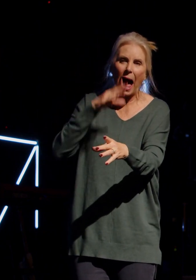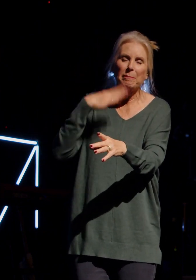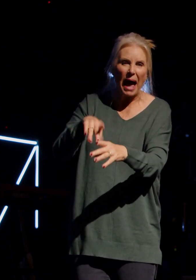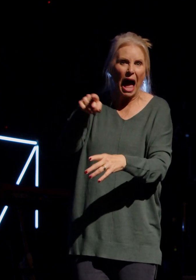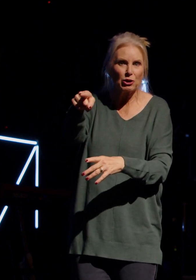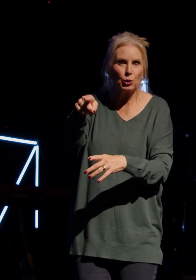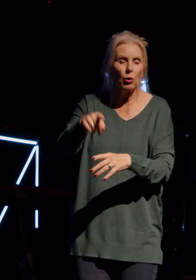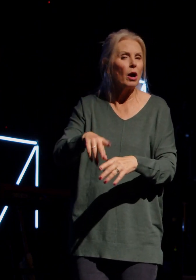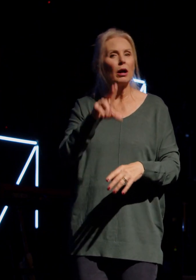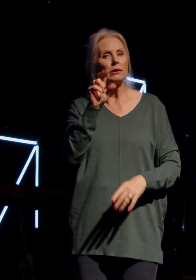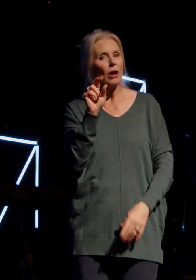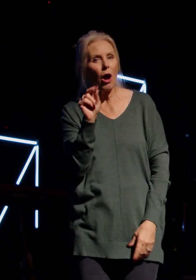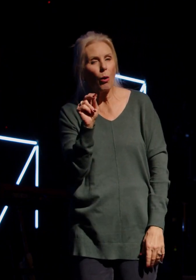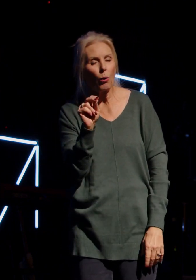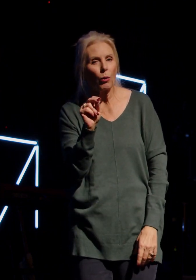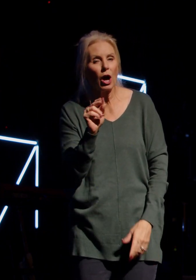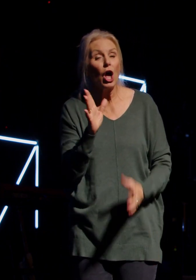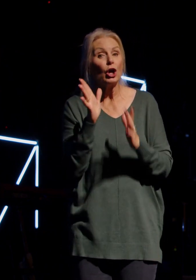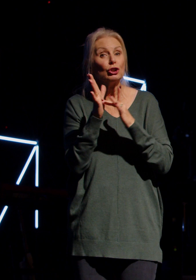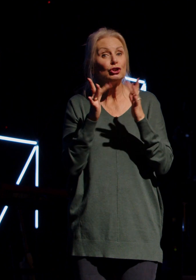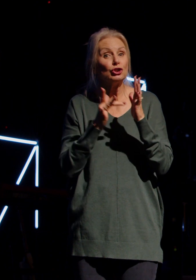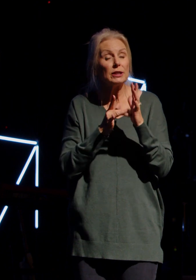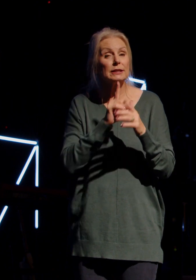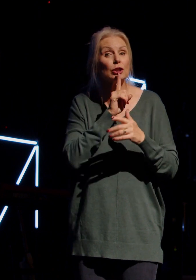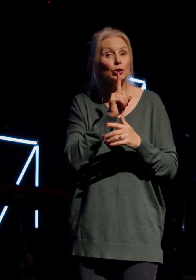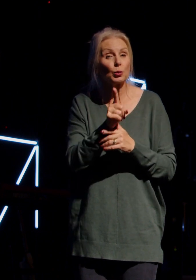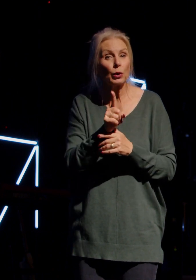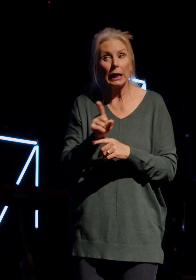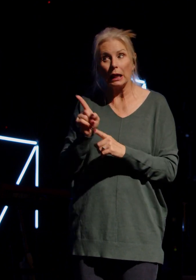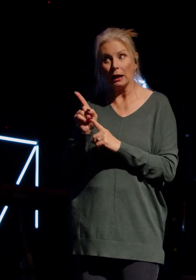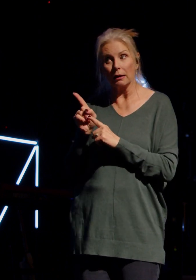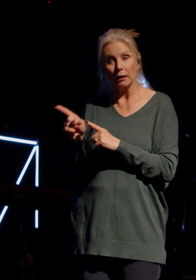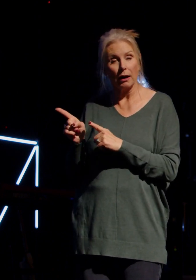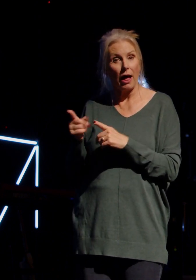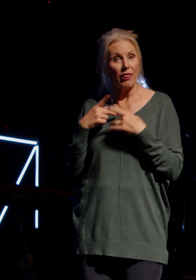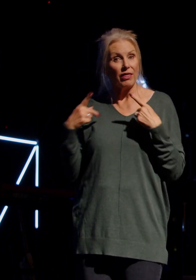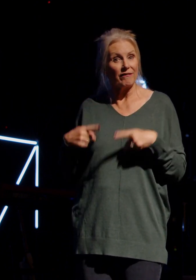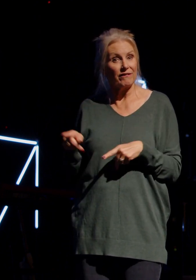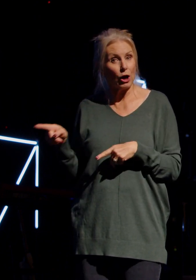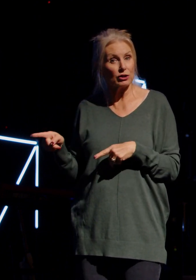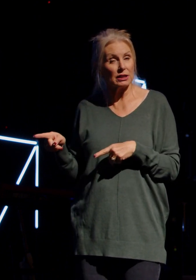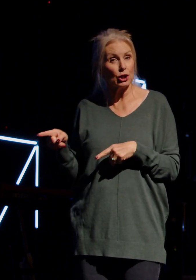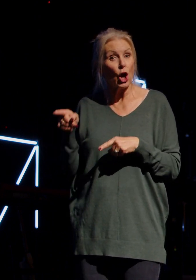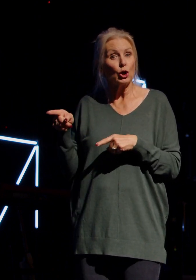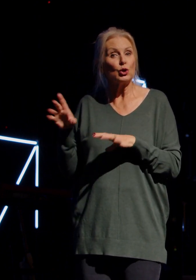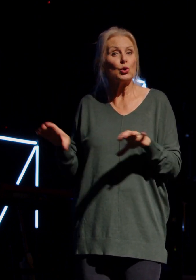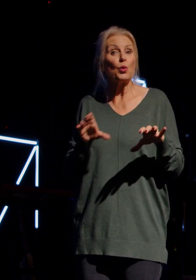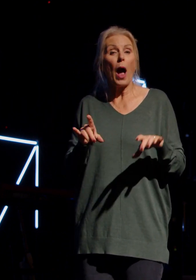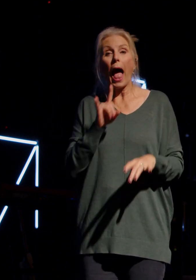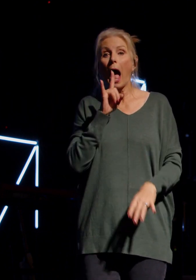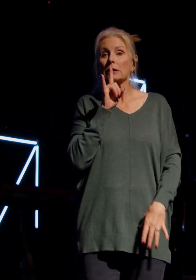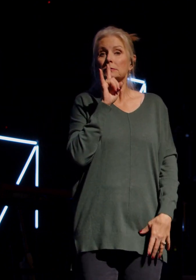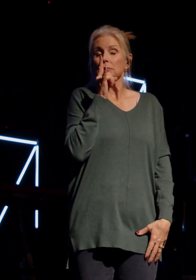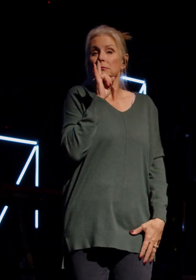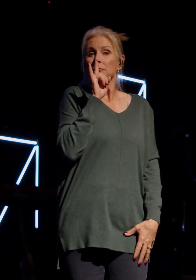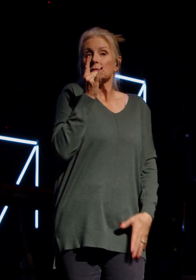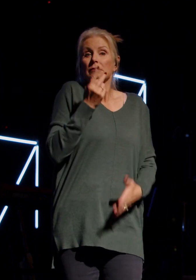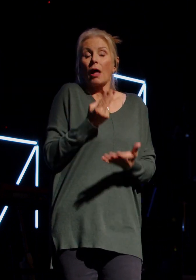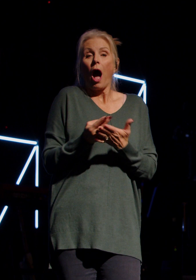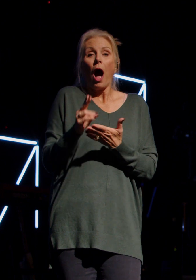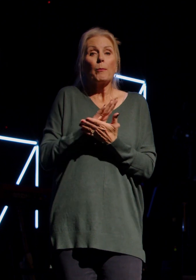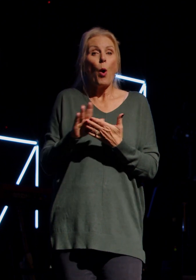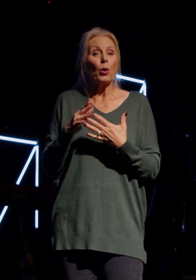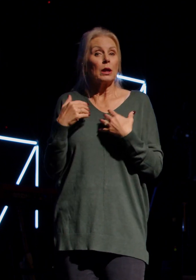on? He comes down on the Pharisees. He comes down on those who act like they know it all and are just so